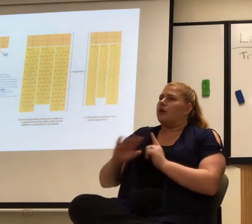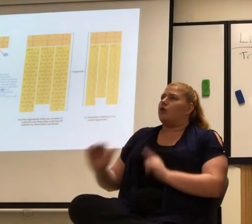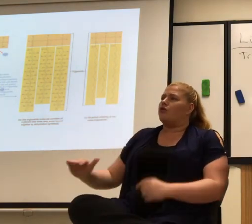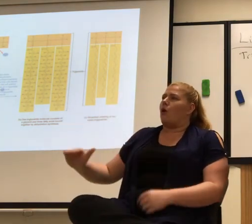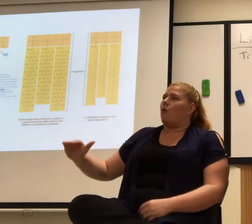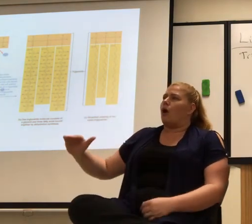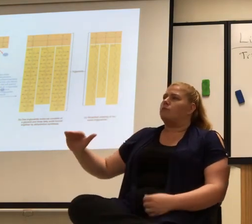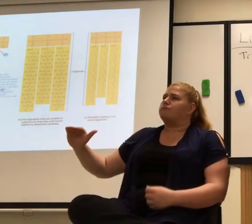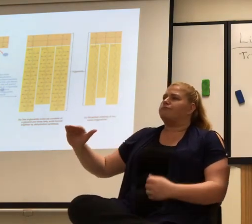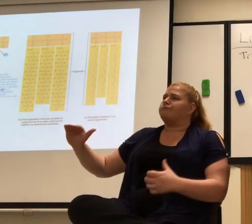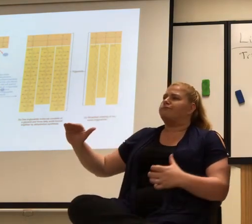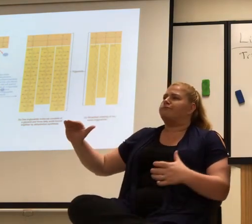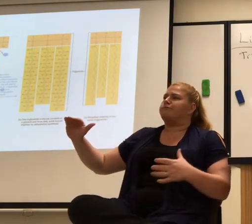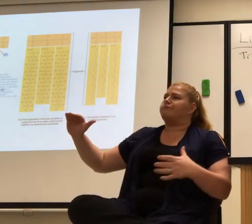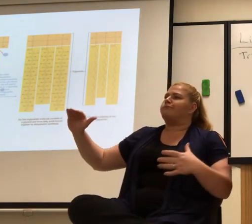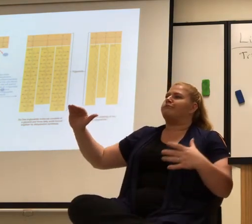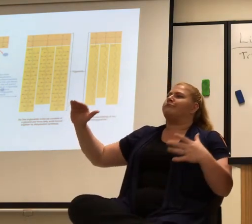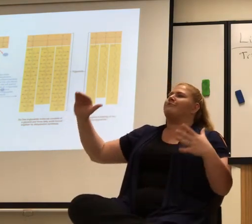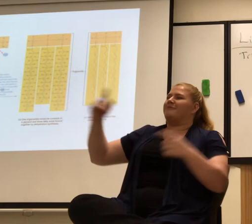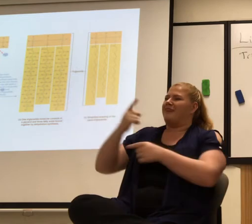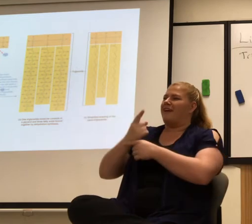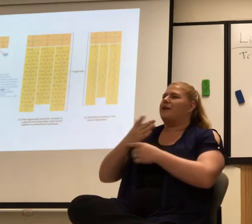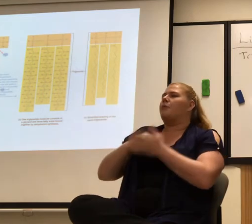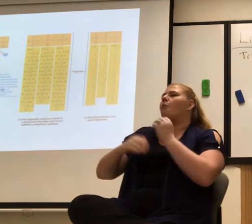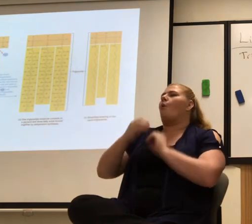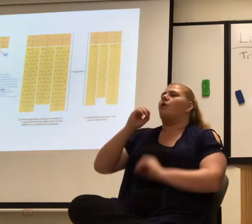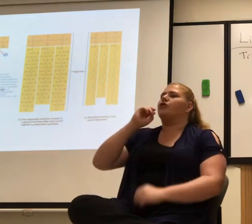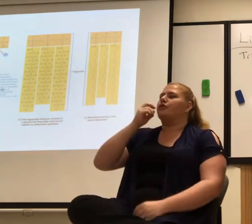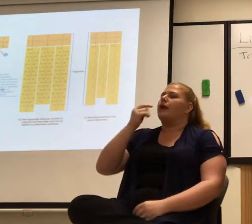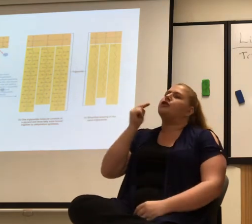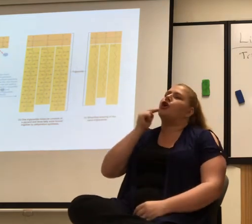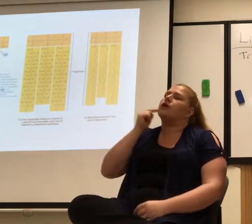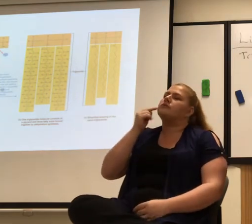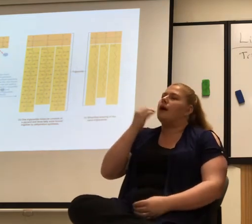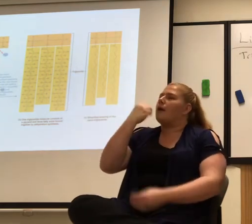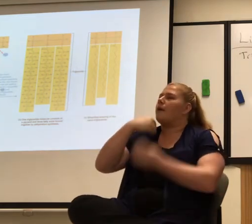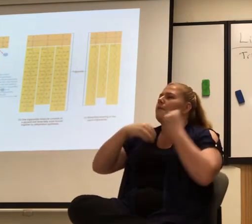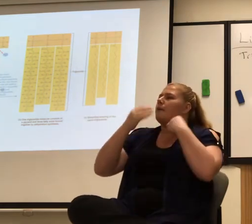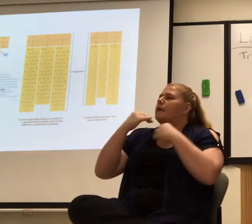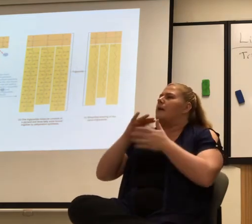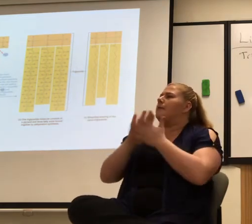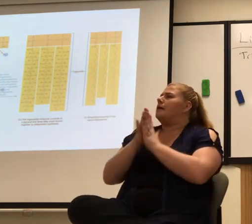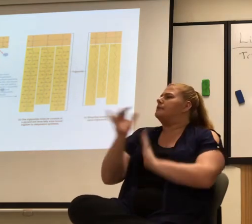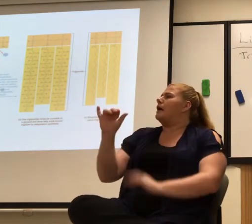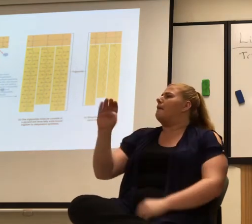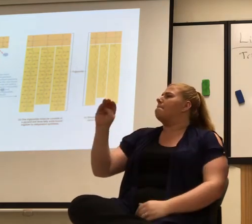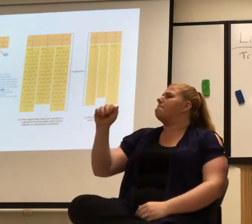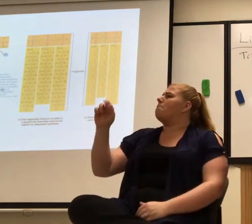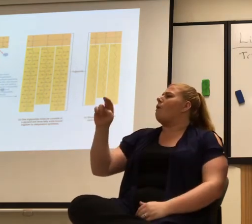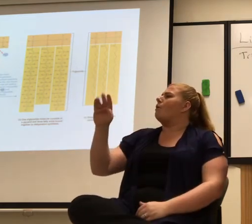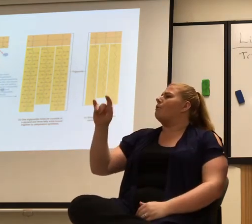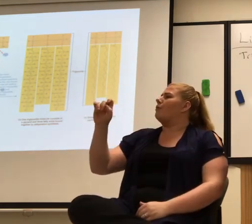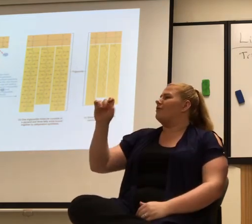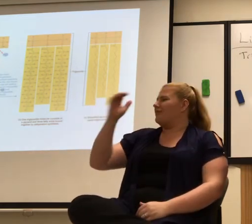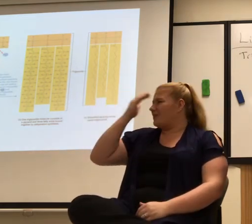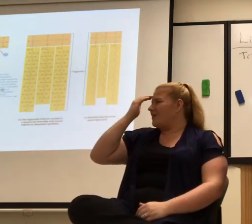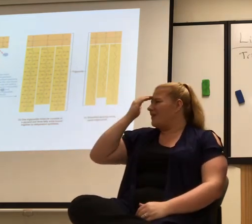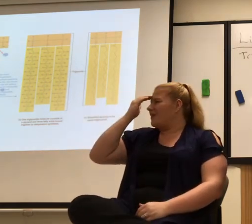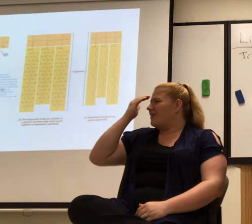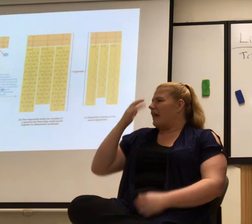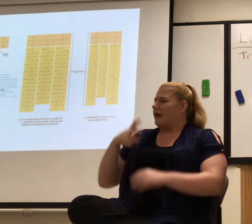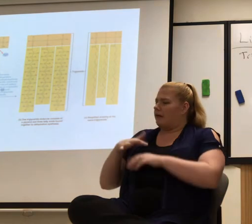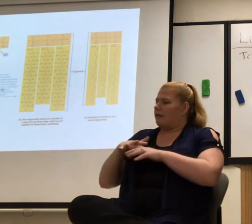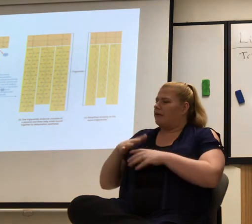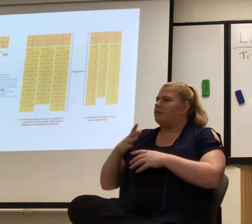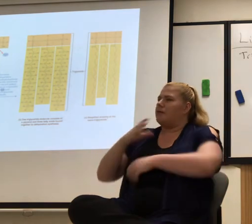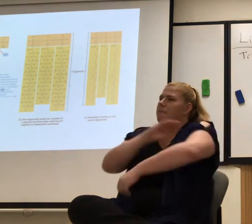and you're well-nourished, and the fat starts to marble in your muscle, say in teenage years. Okay. Now,